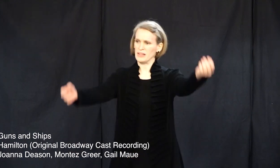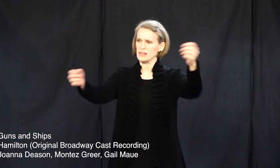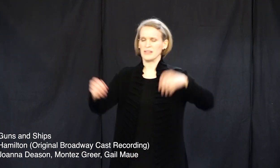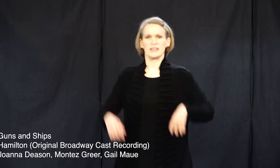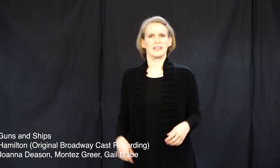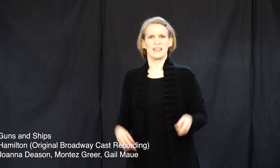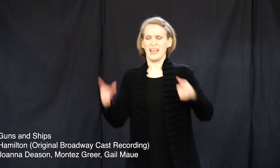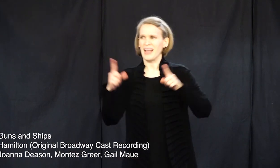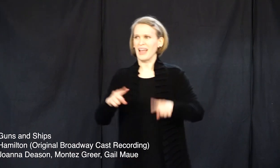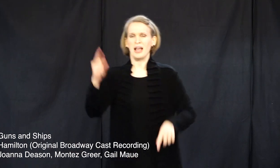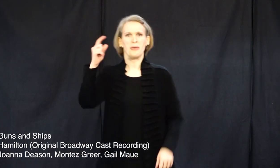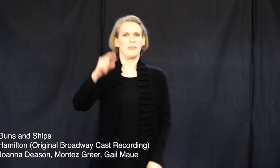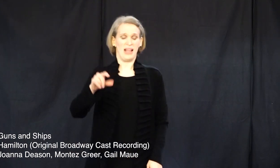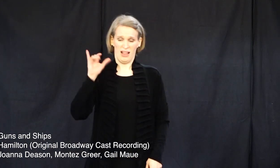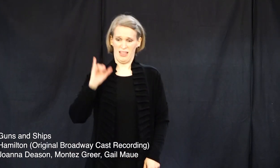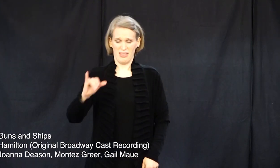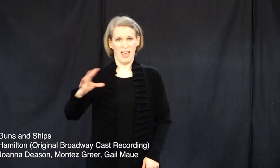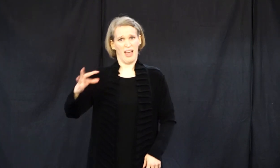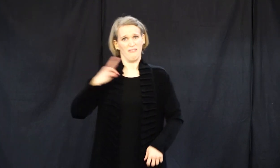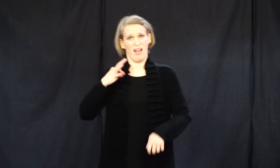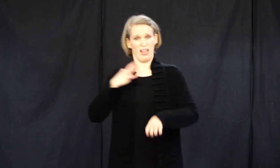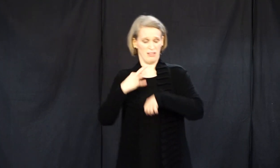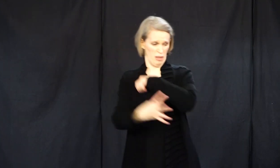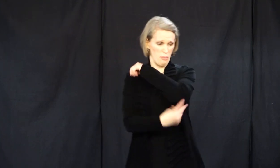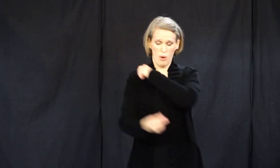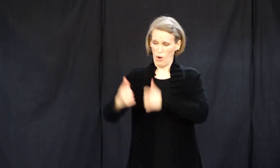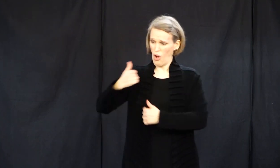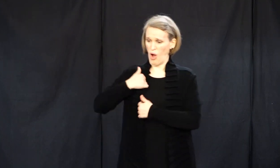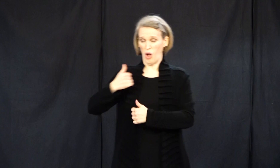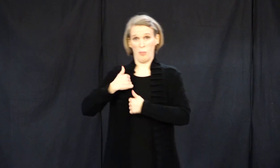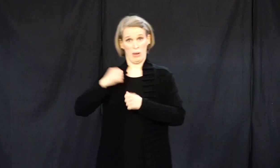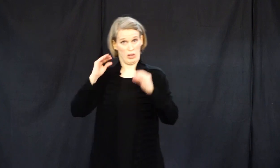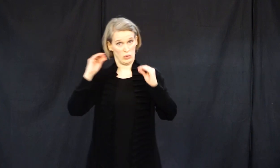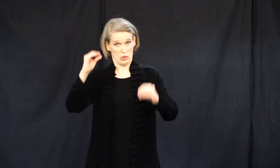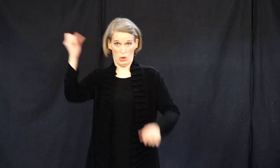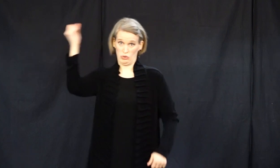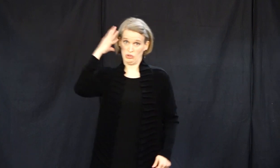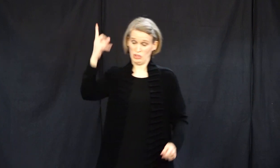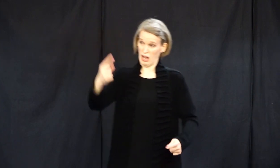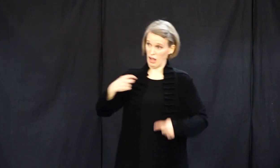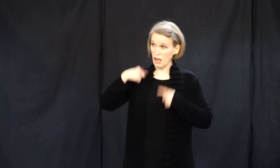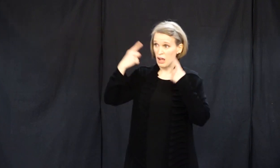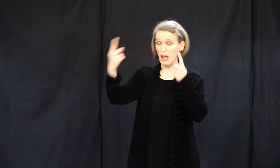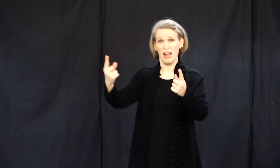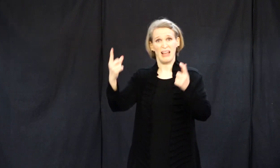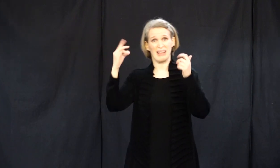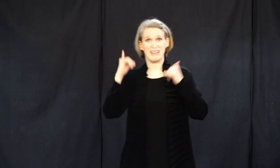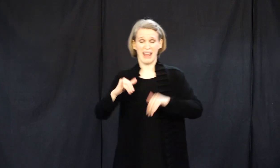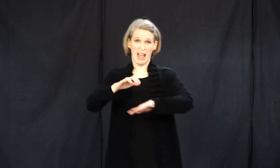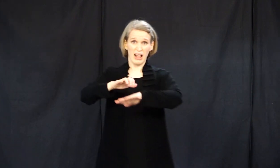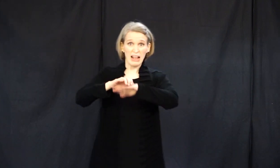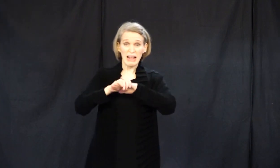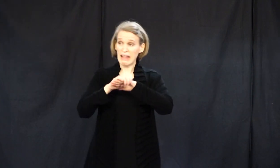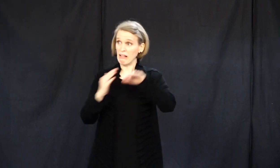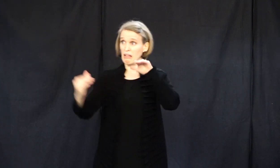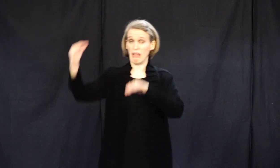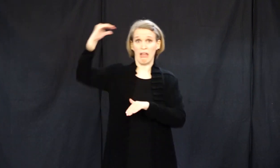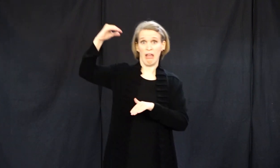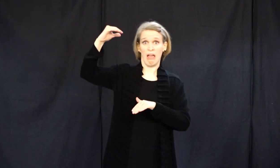How does a ragtag volunteer army in need of a shower somehow defeat a global superpower? How